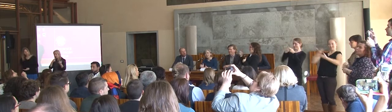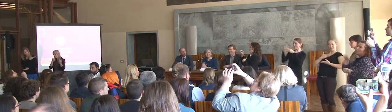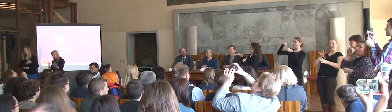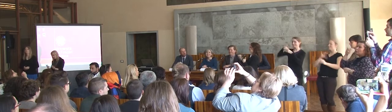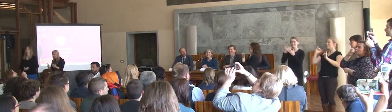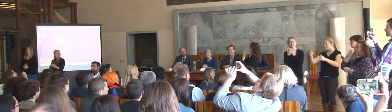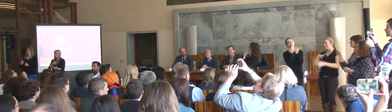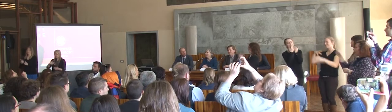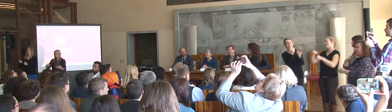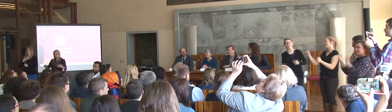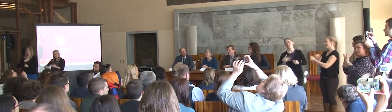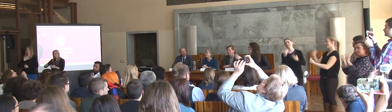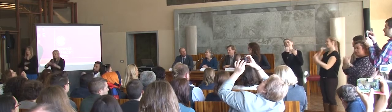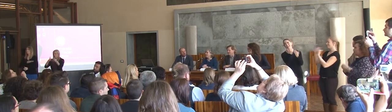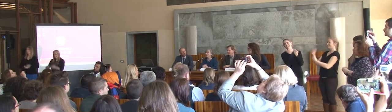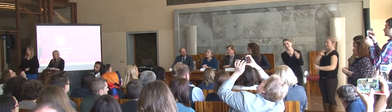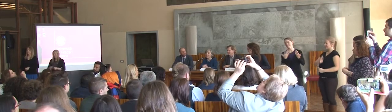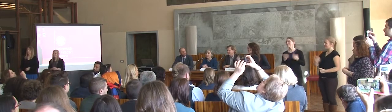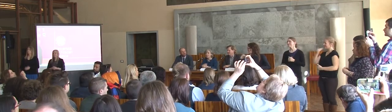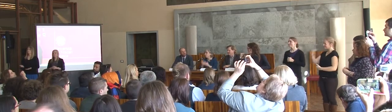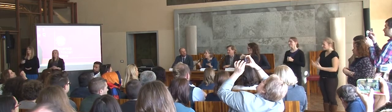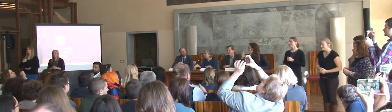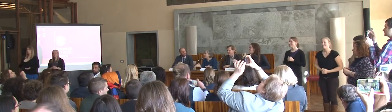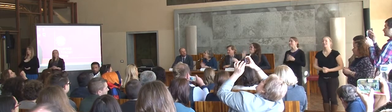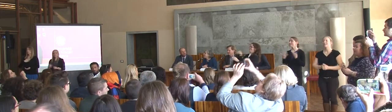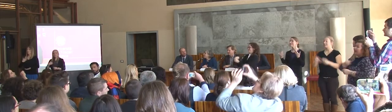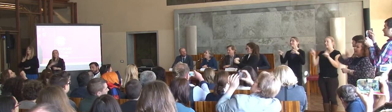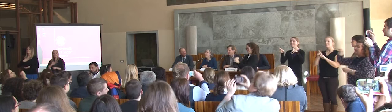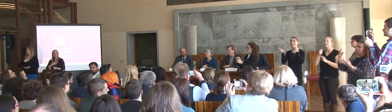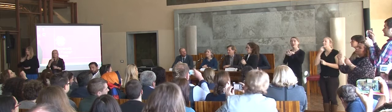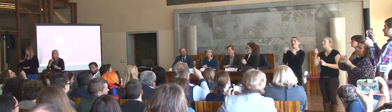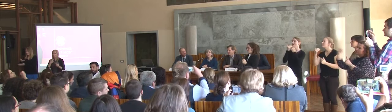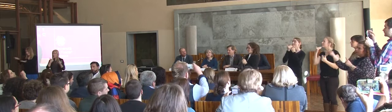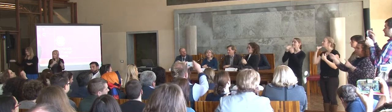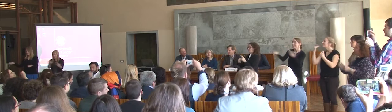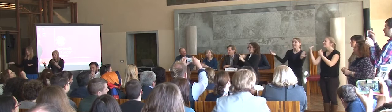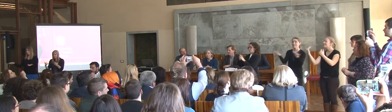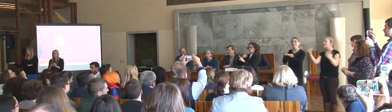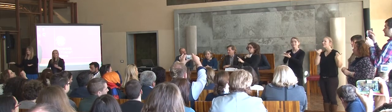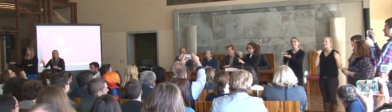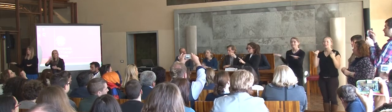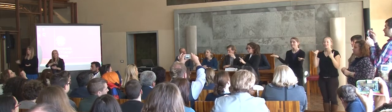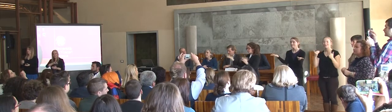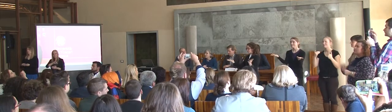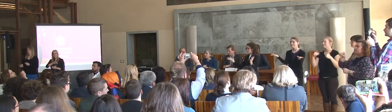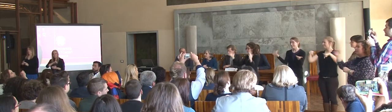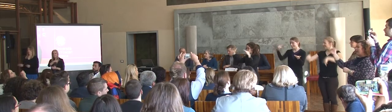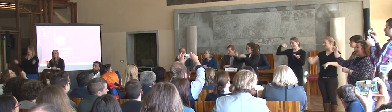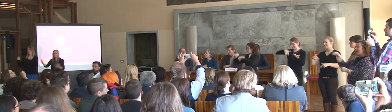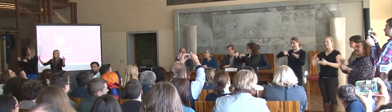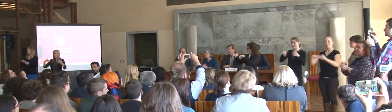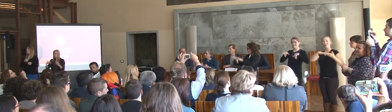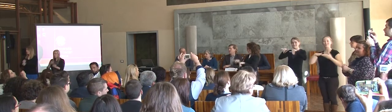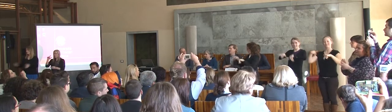again, once again. I would like to thank you all to be in Venice with